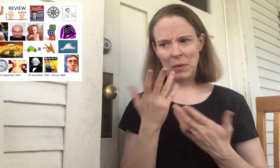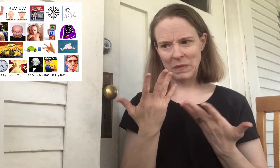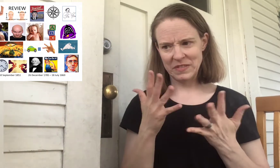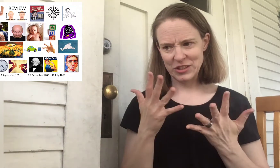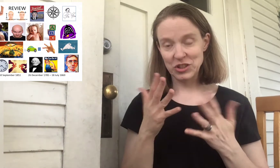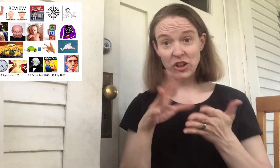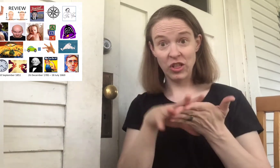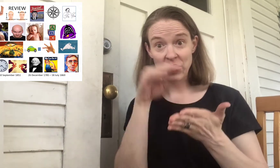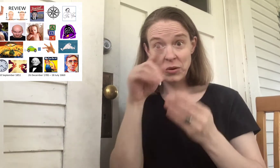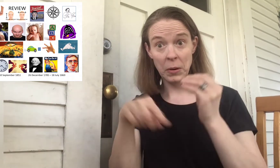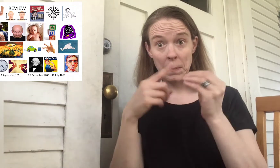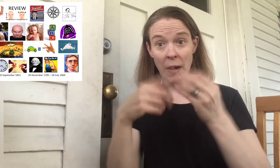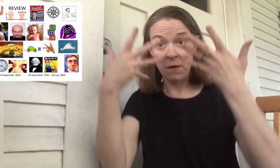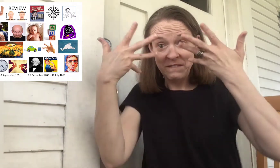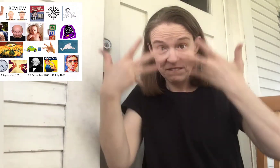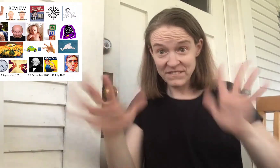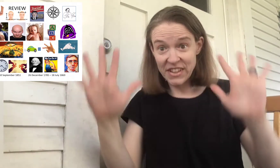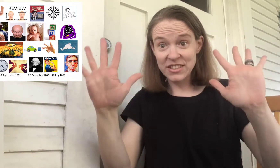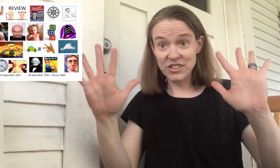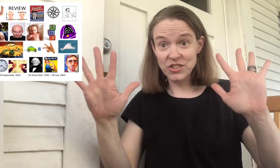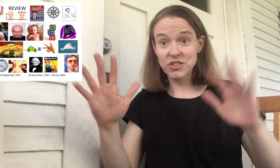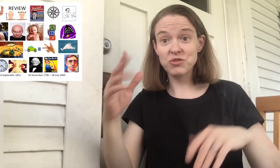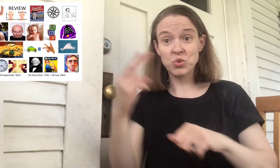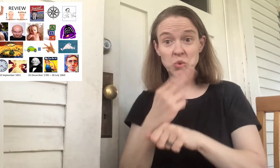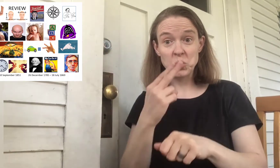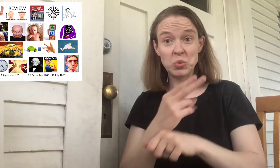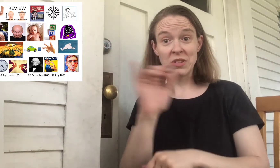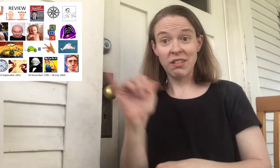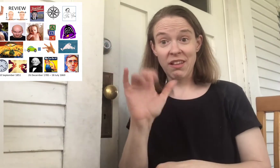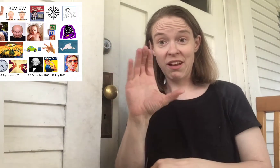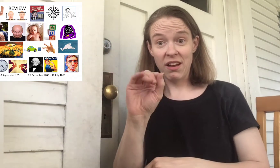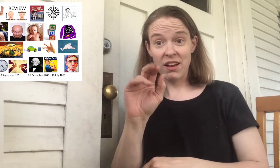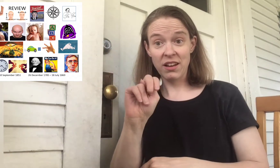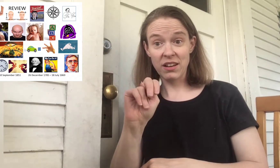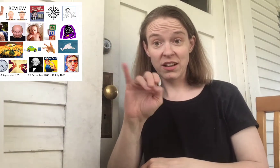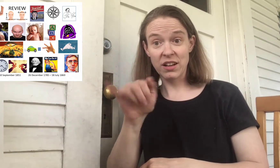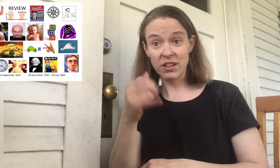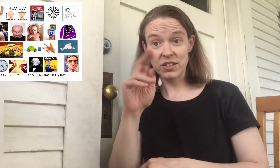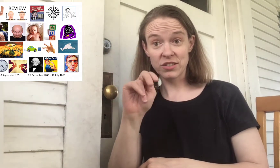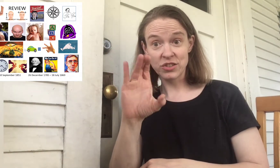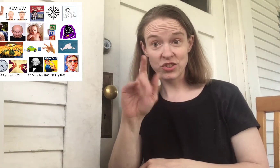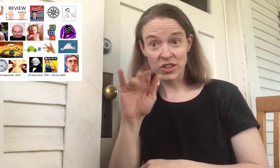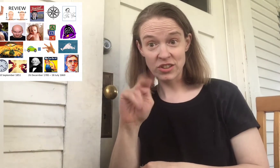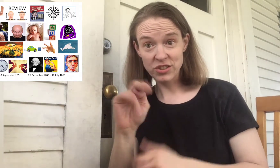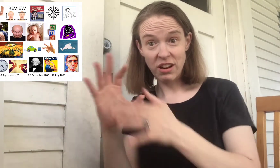And you're going to be learning about, or maybe you just did finish using it as a conjunction